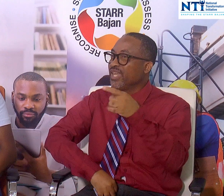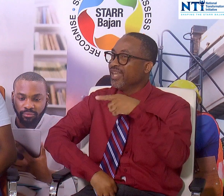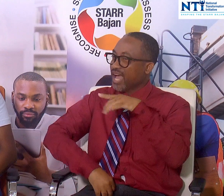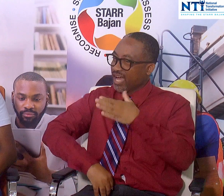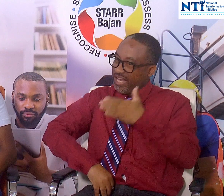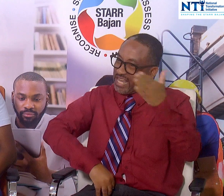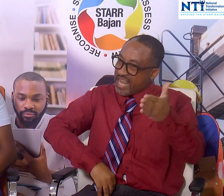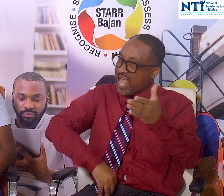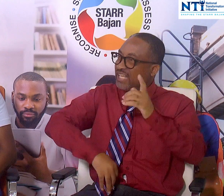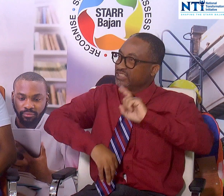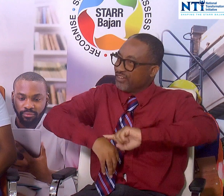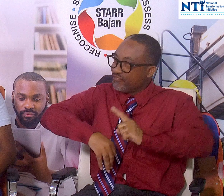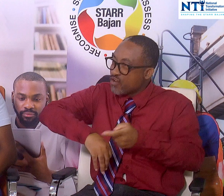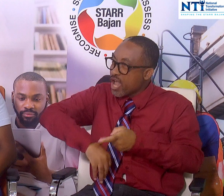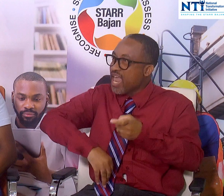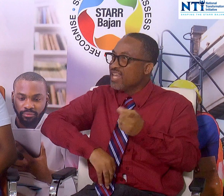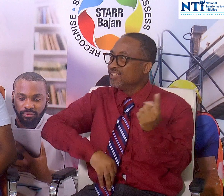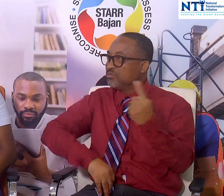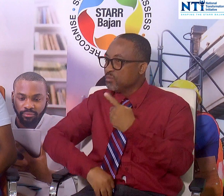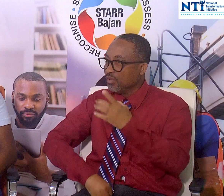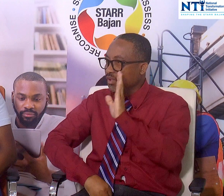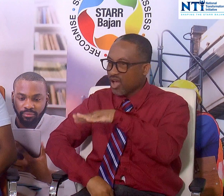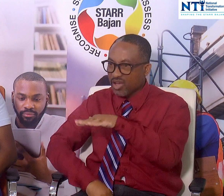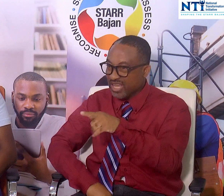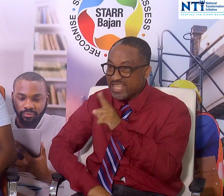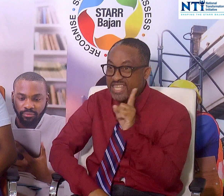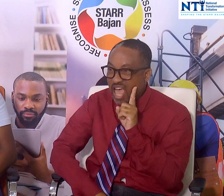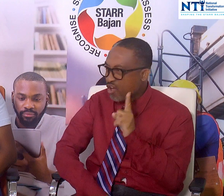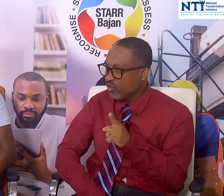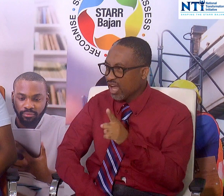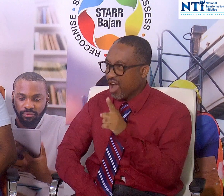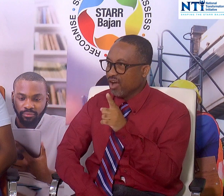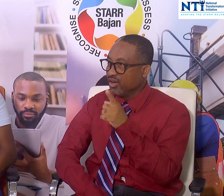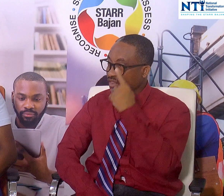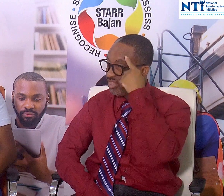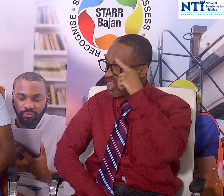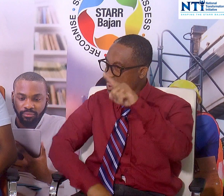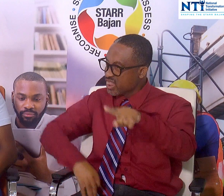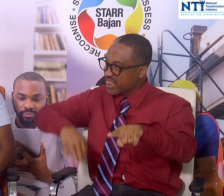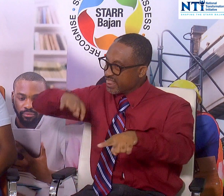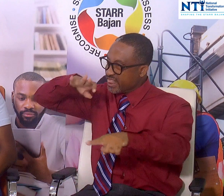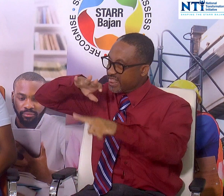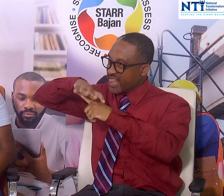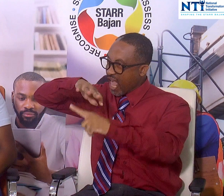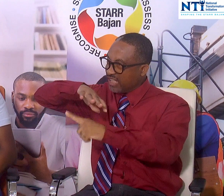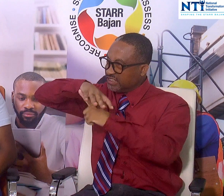You know, I'm from a hearing family, I have hearing friends, and